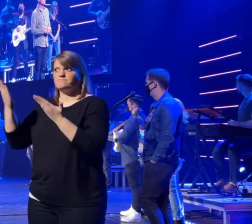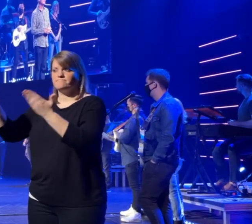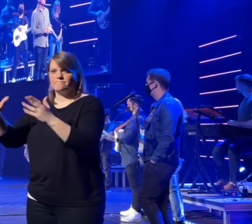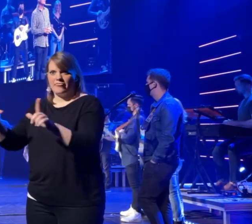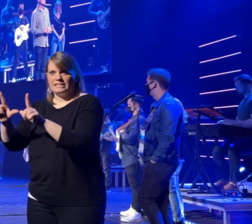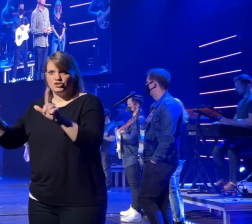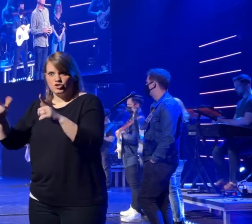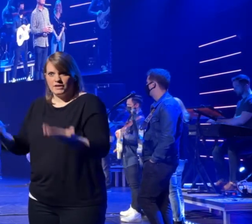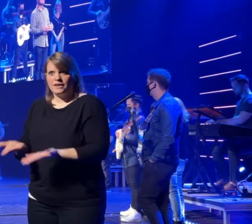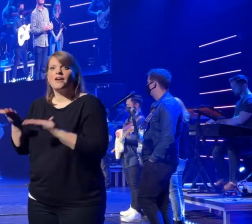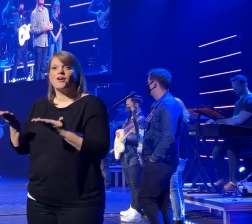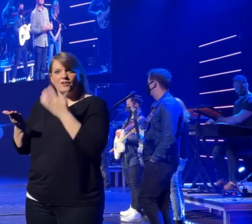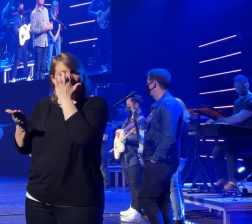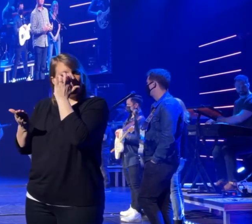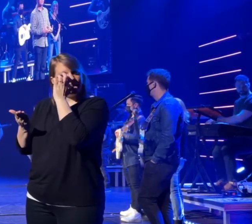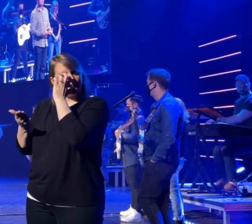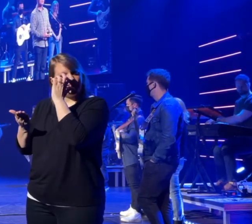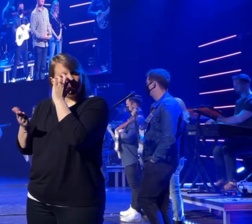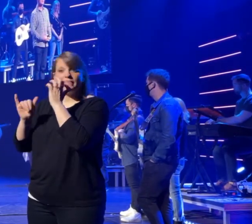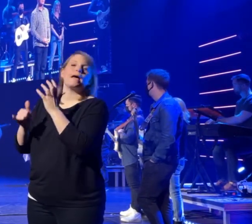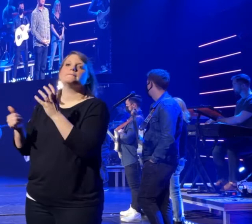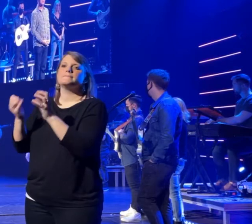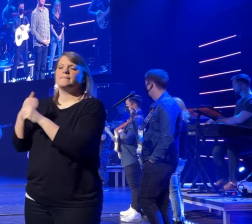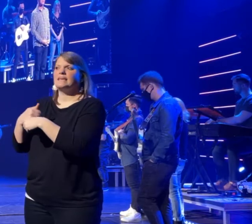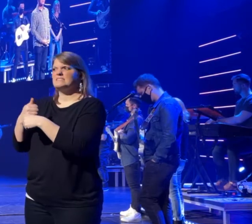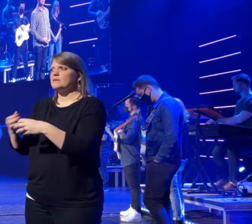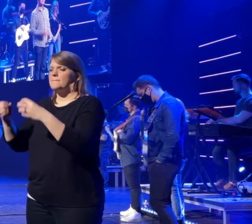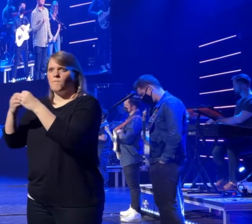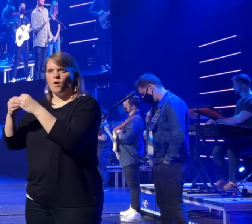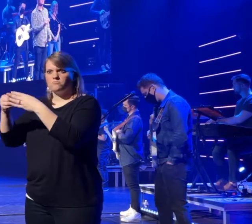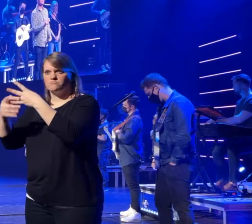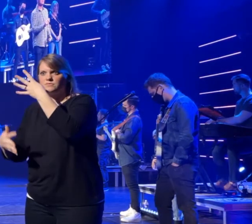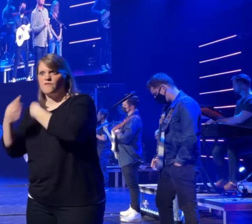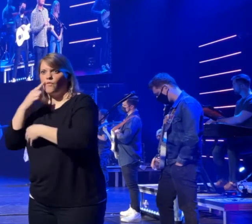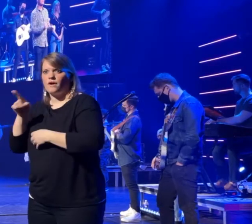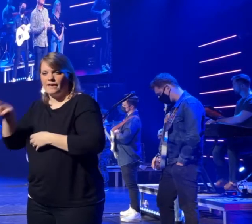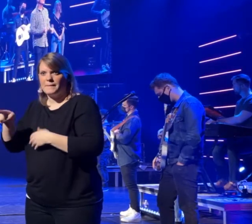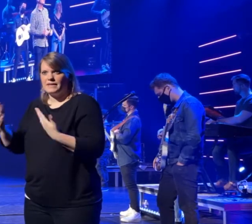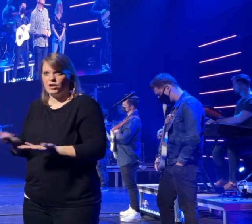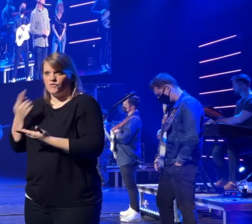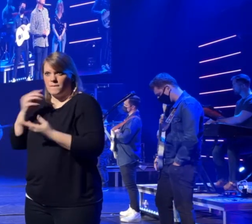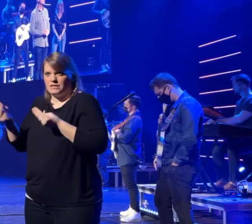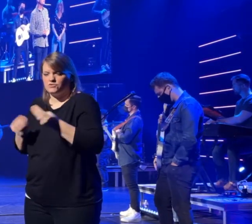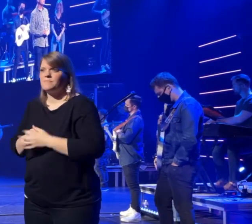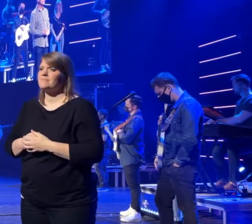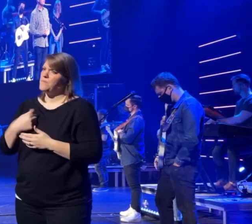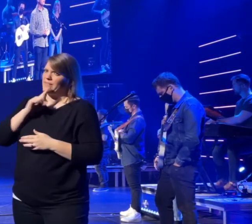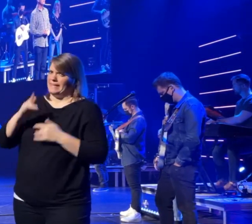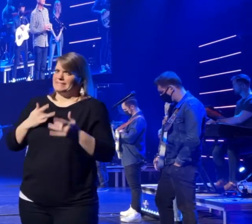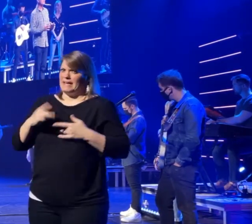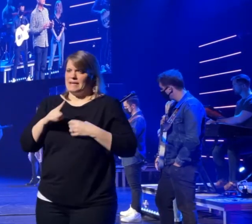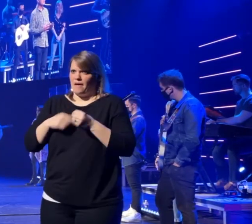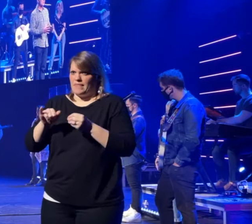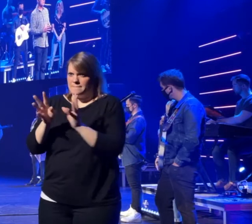bit here. So we want to put those three things before you on the 20th. But it all starts with Daniel Fabui, who will be here next week, so I'm very excited about that.